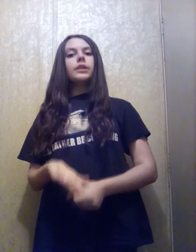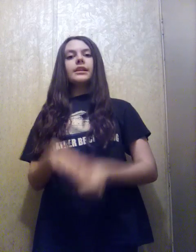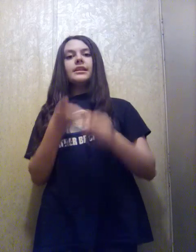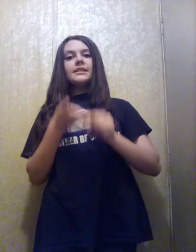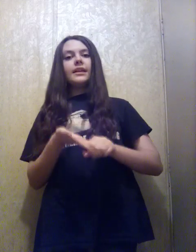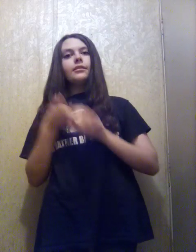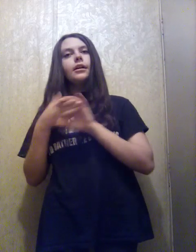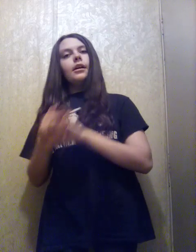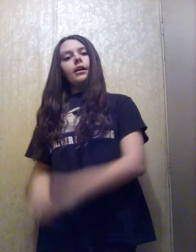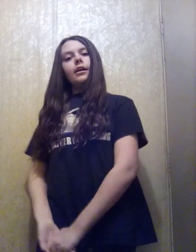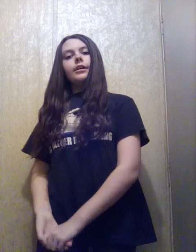think that's it.